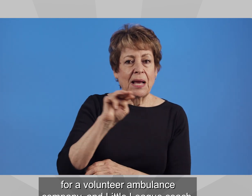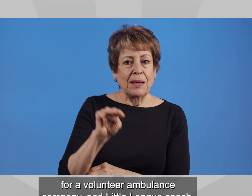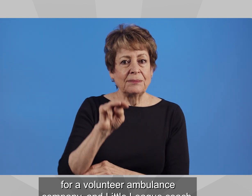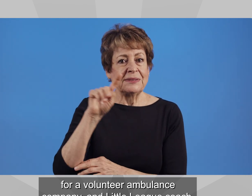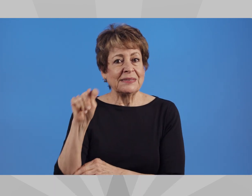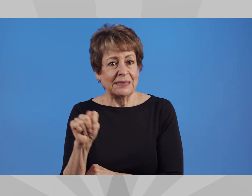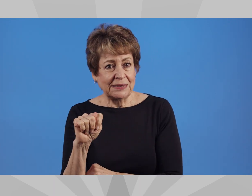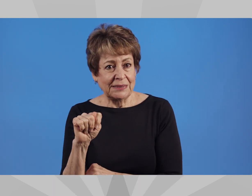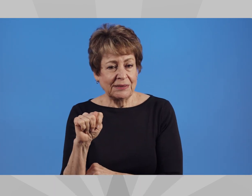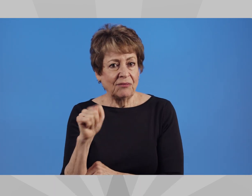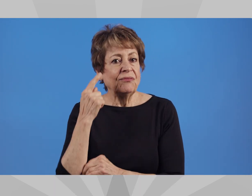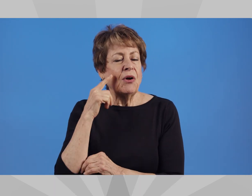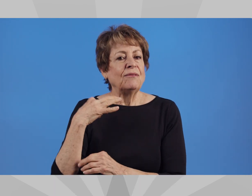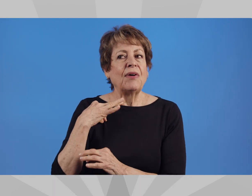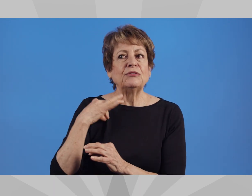League coach.